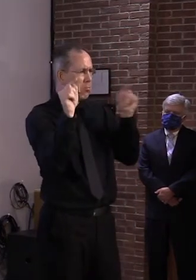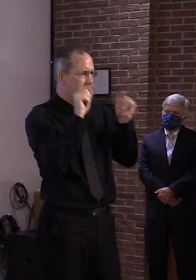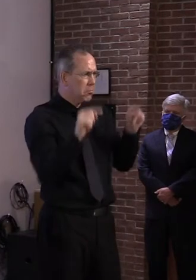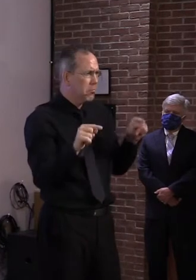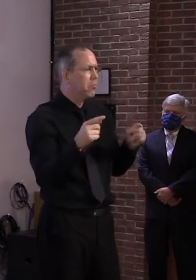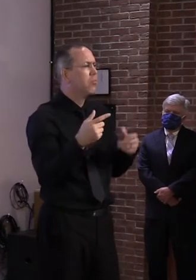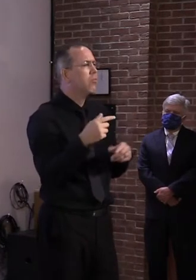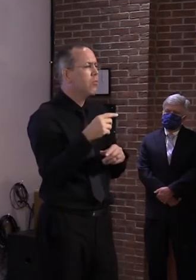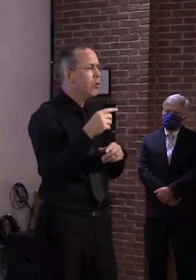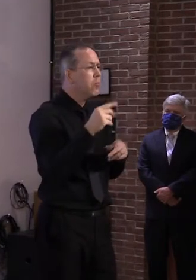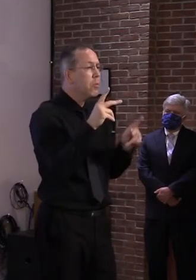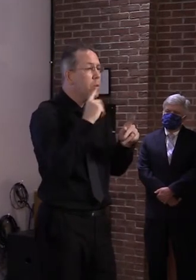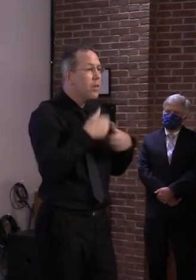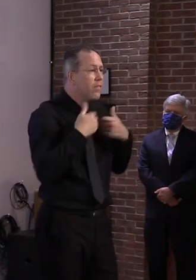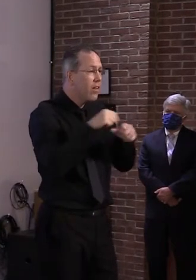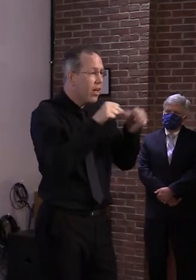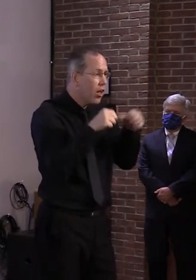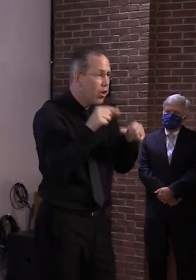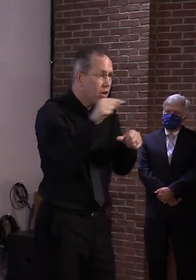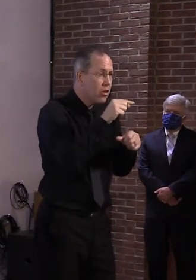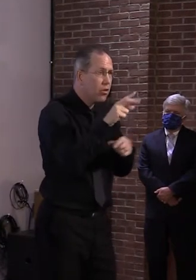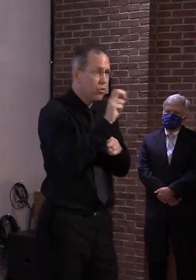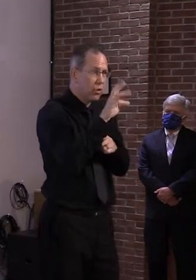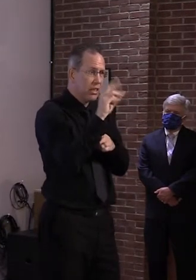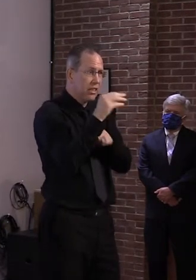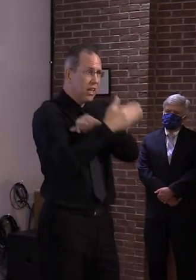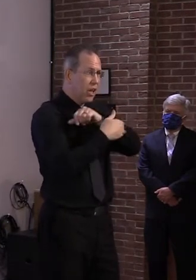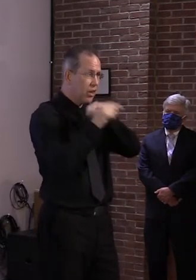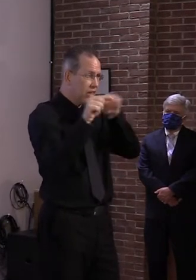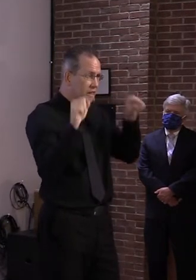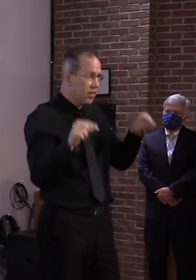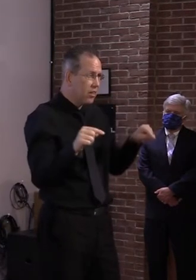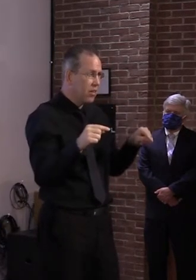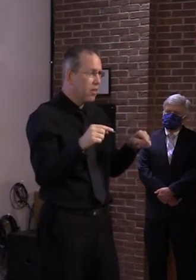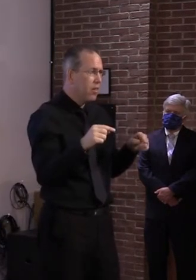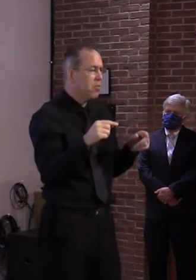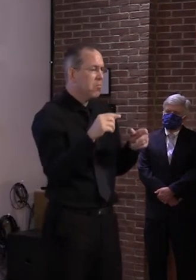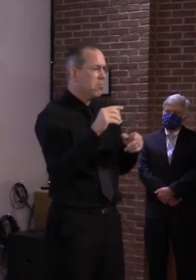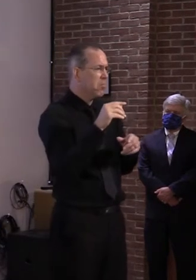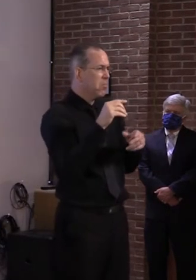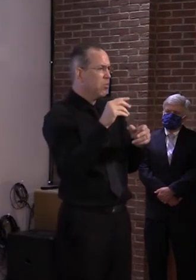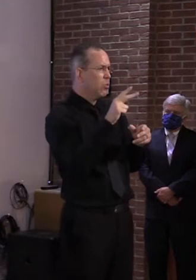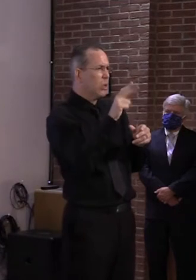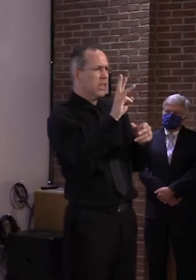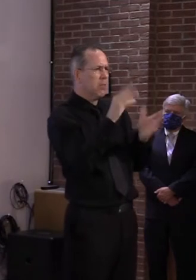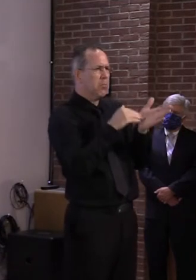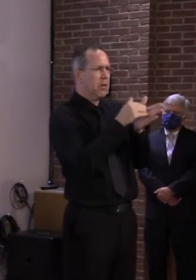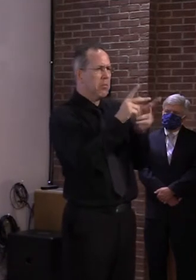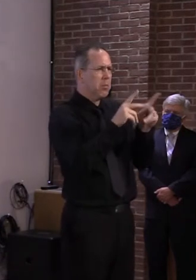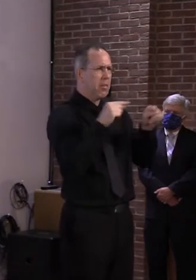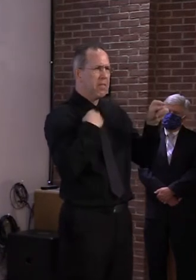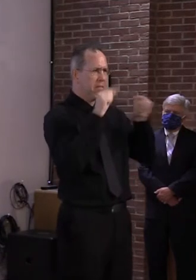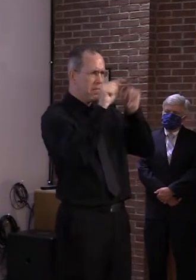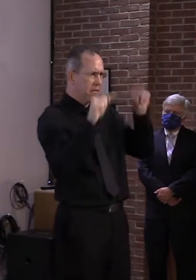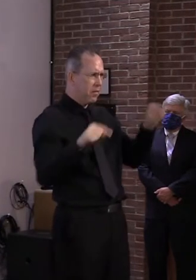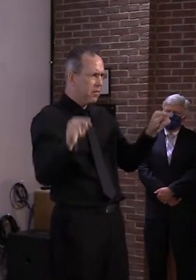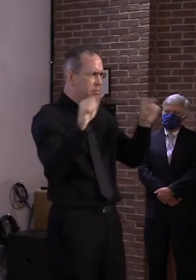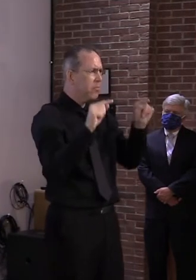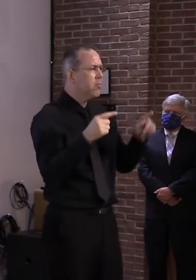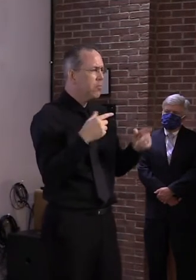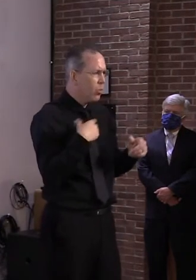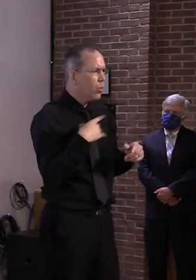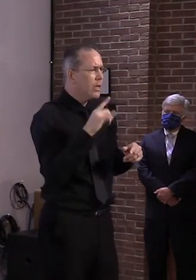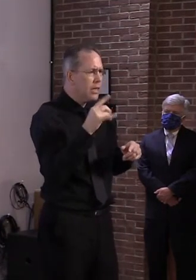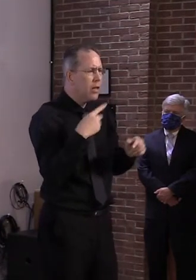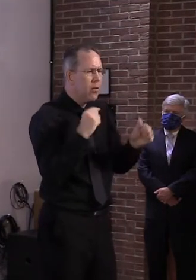that is the answer to the first question. As to the second, we did update the map to include the same type of gradation in